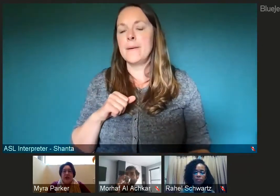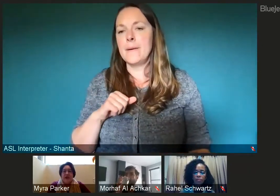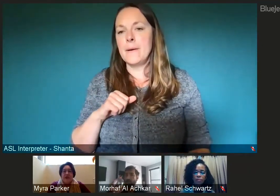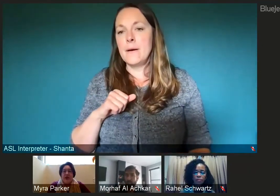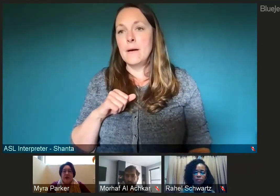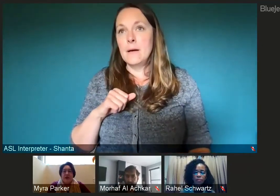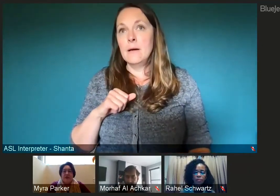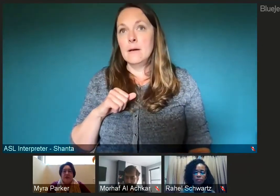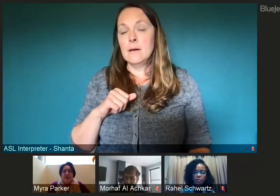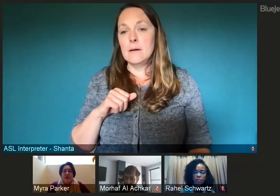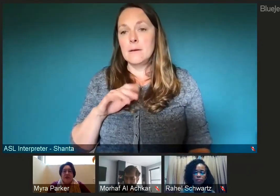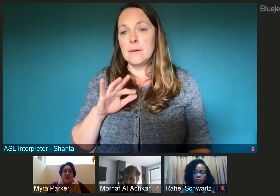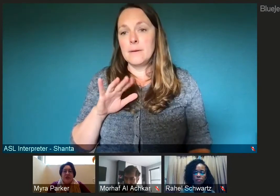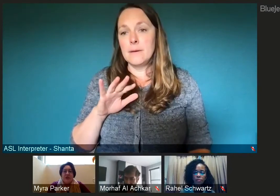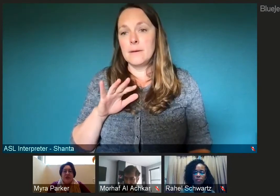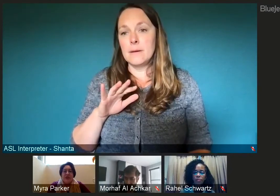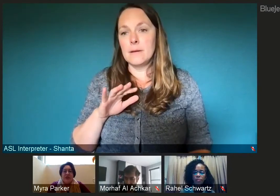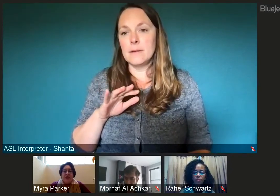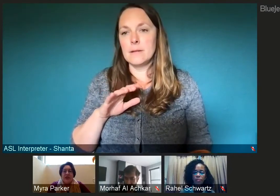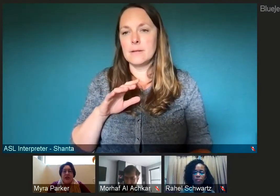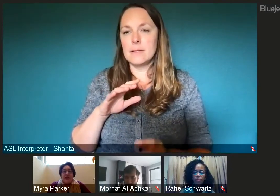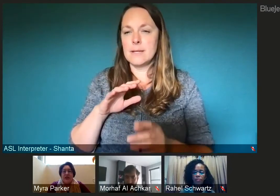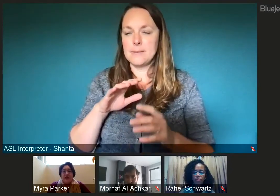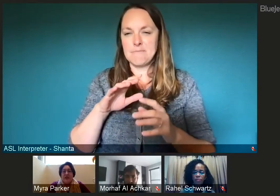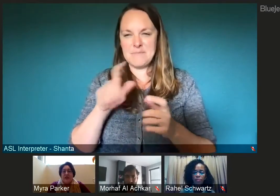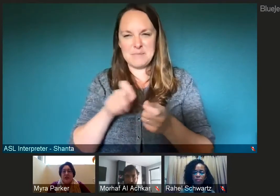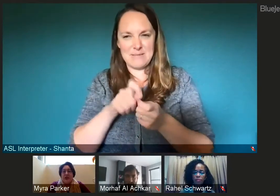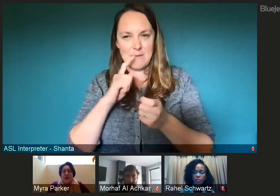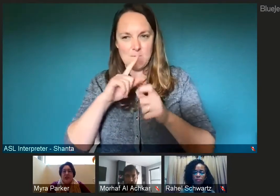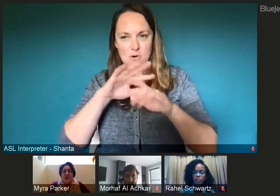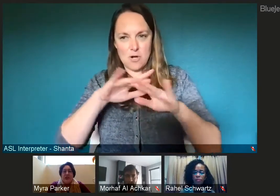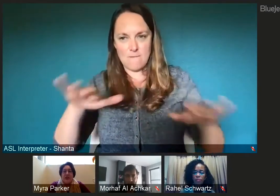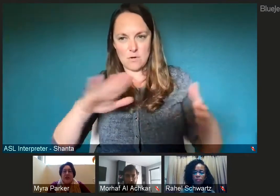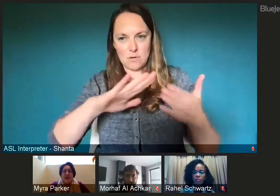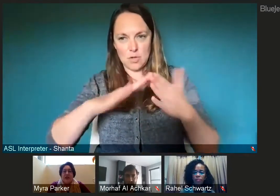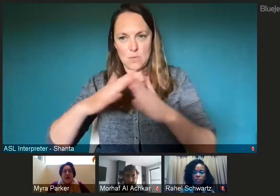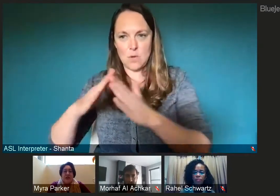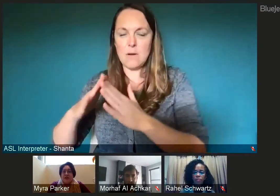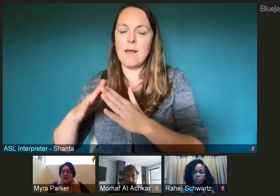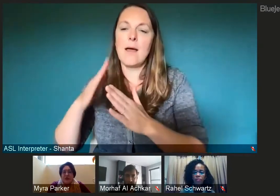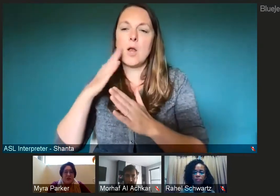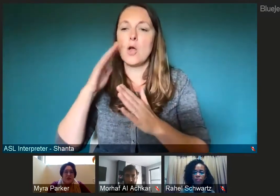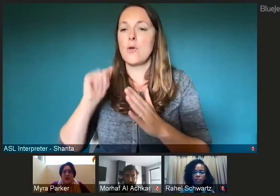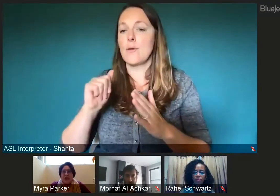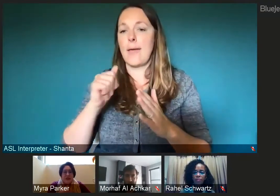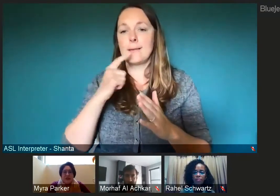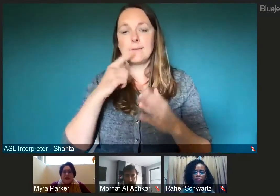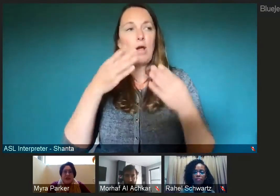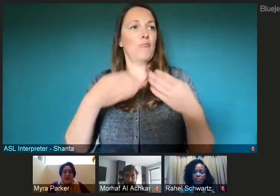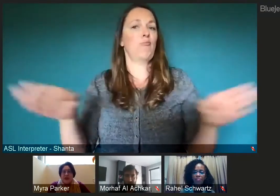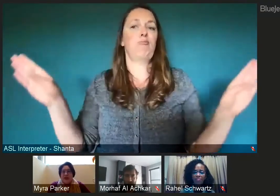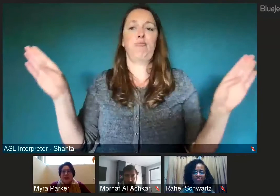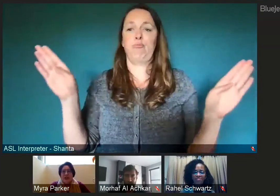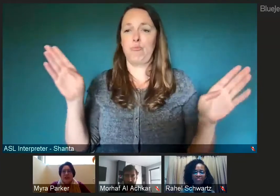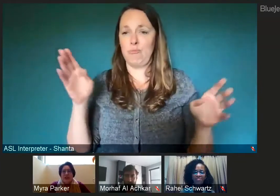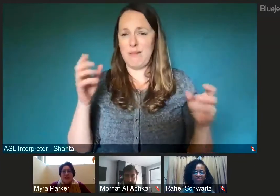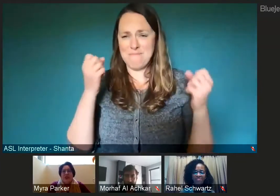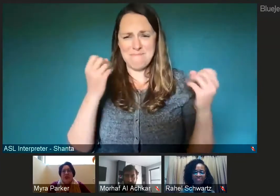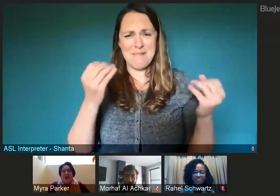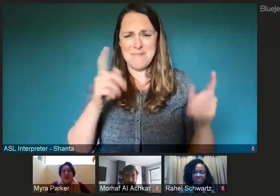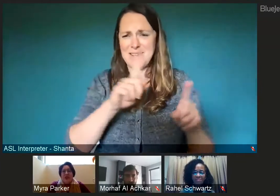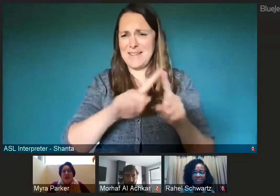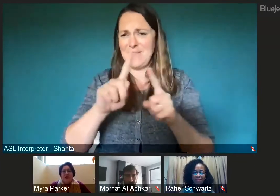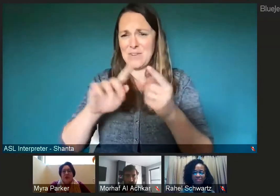perspective of diverse communities. And I know it's really hard to generalize across, tens of communities that you